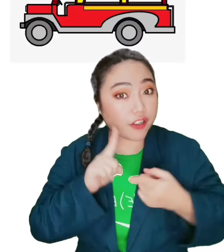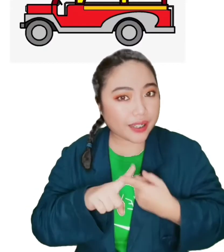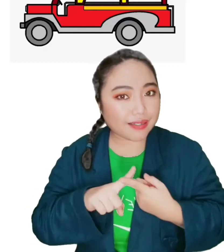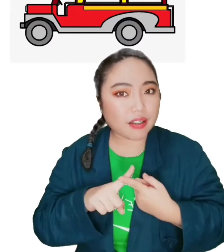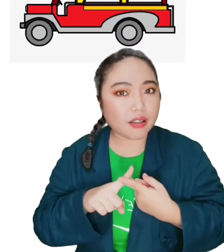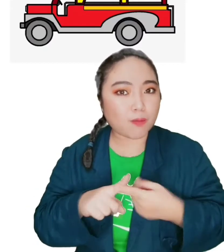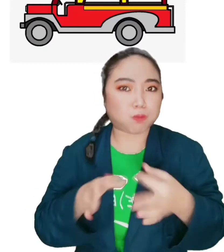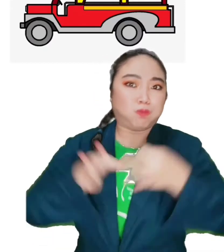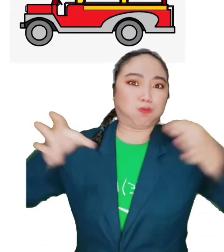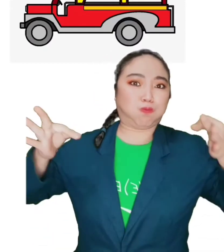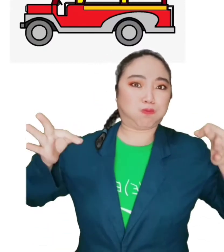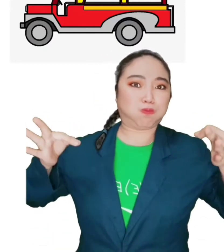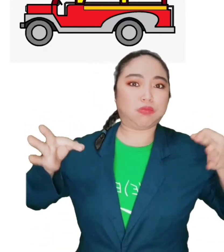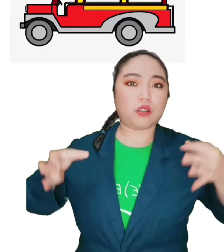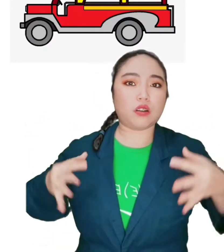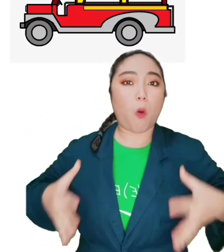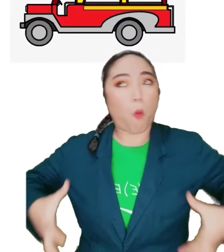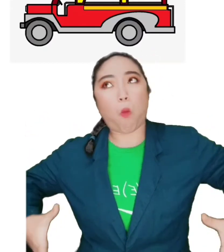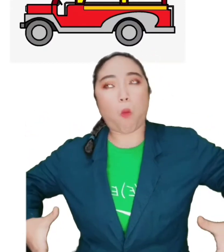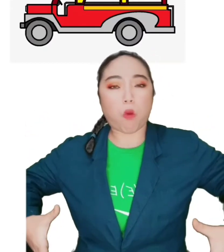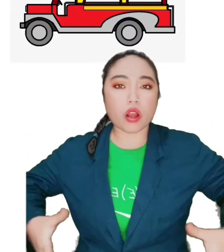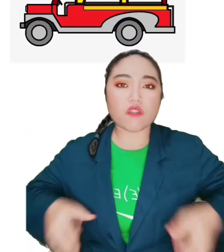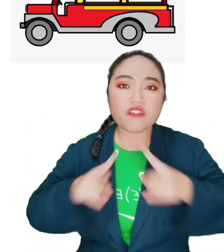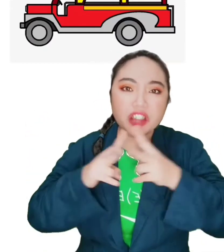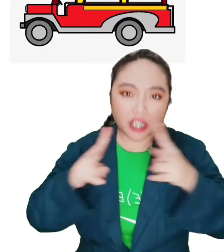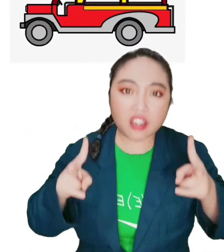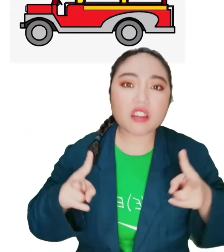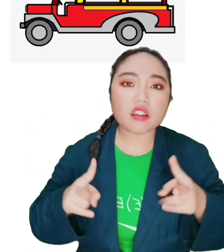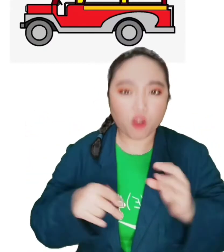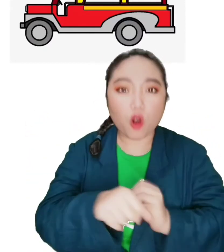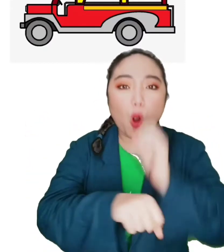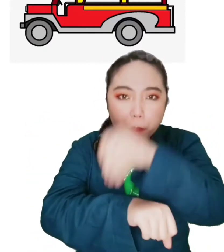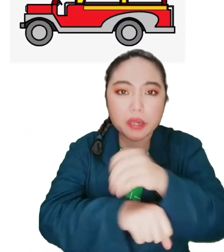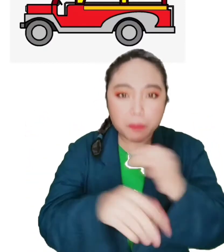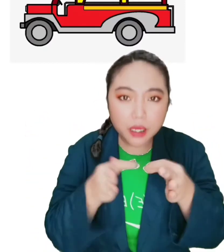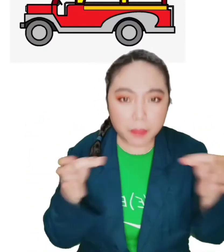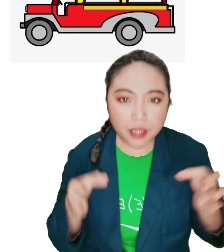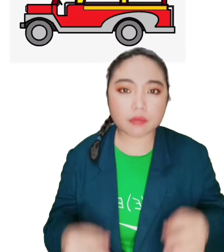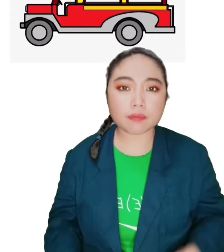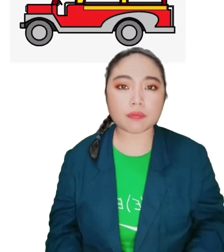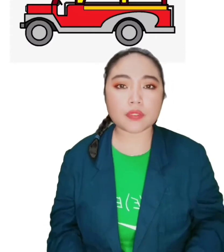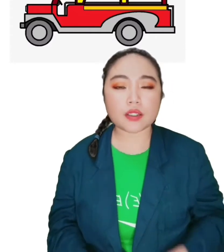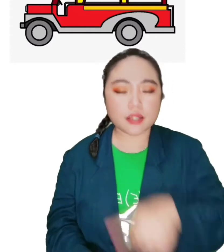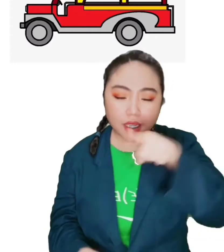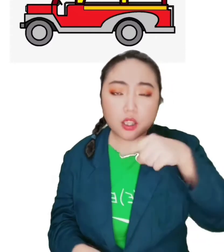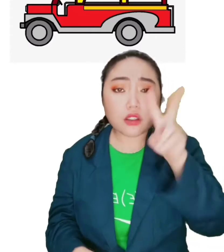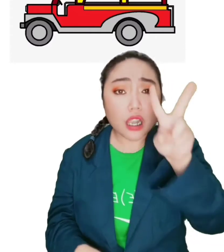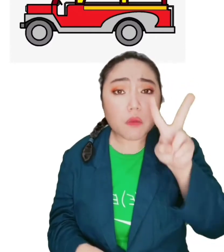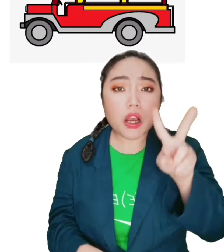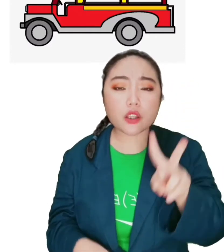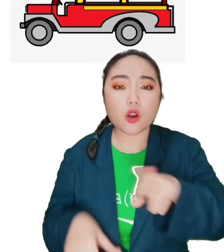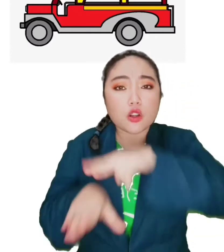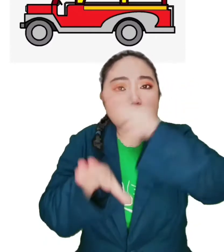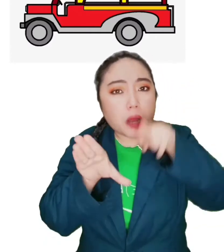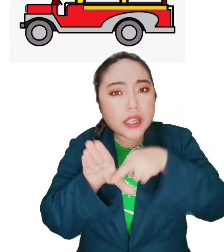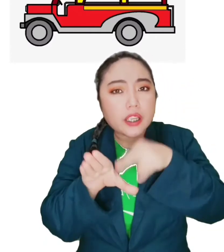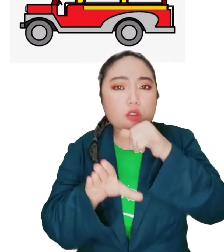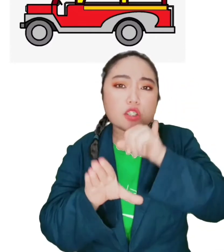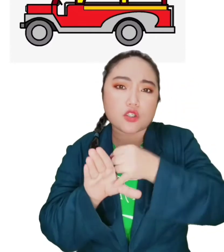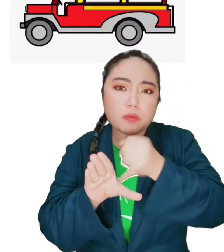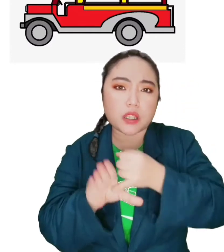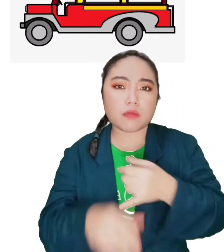if you and your friend, you have a fat friend, imagine, okay? Very like over. Two